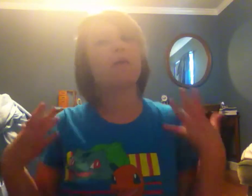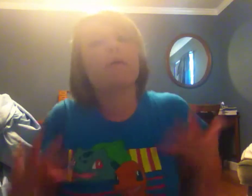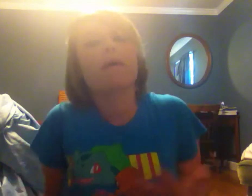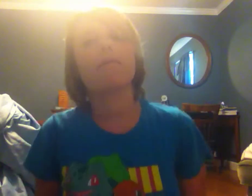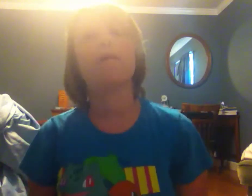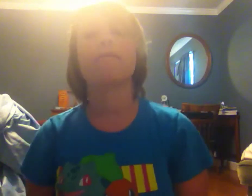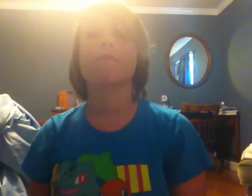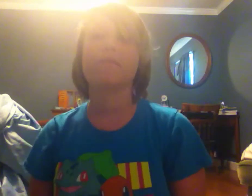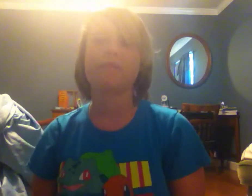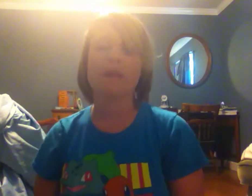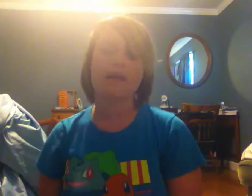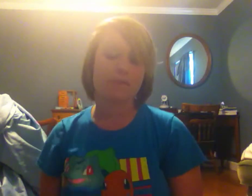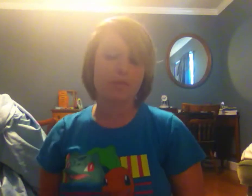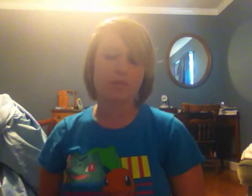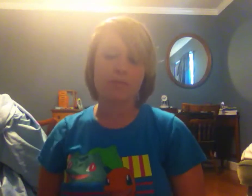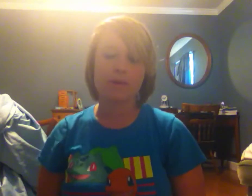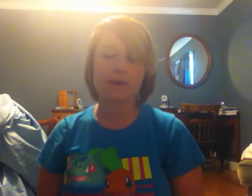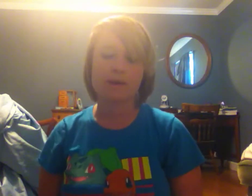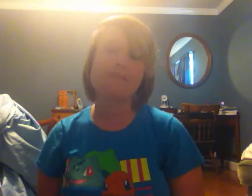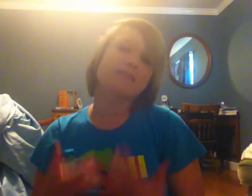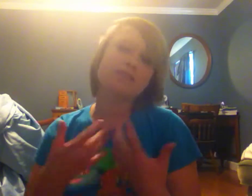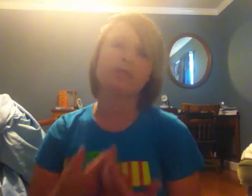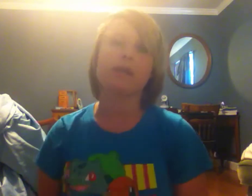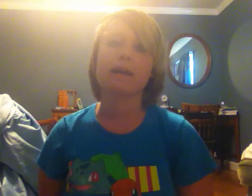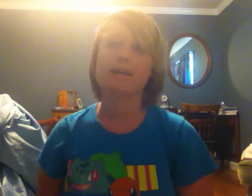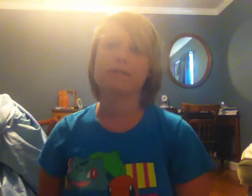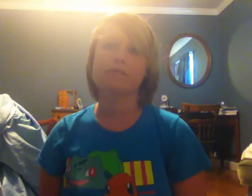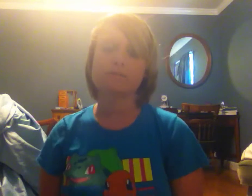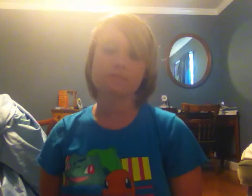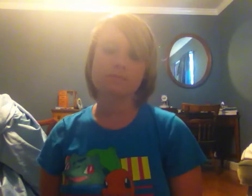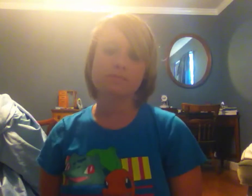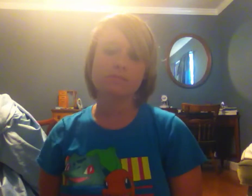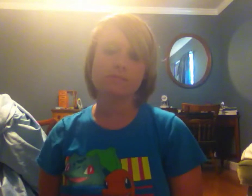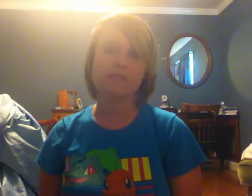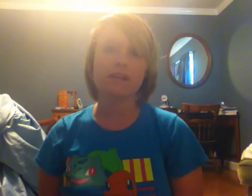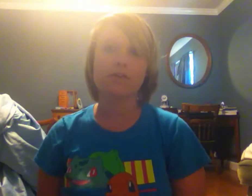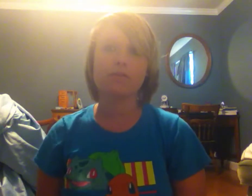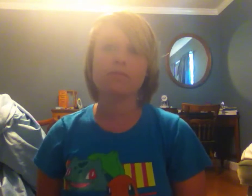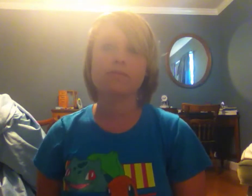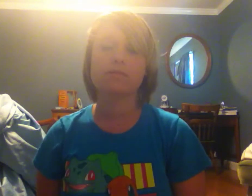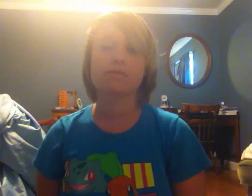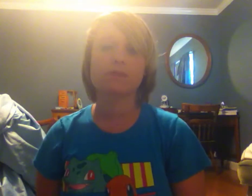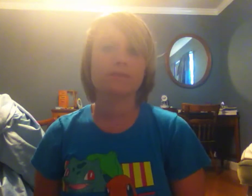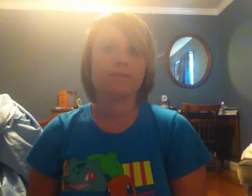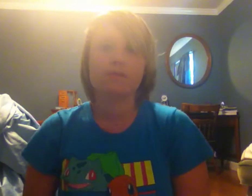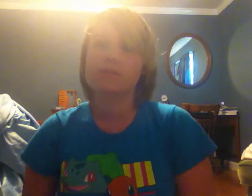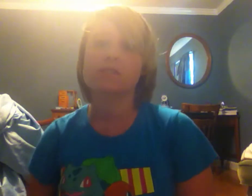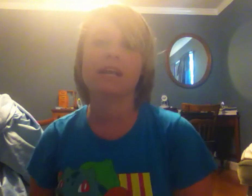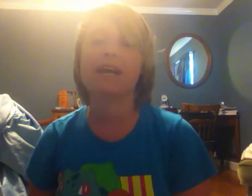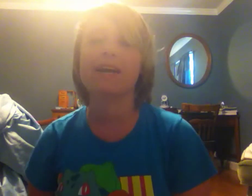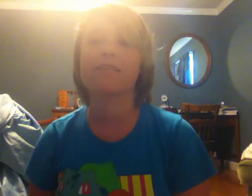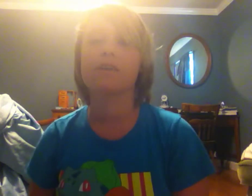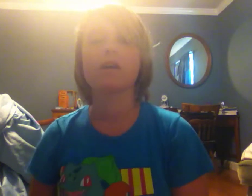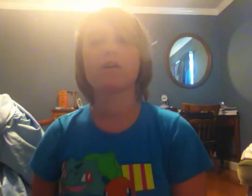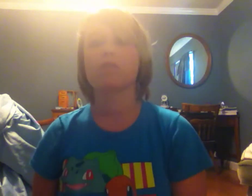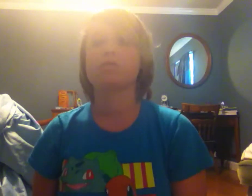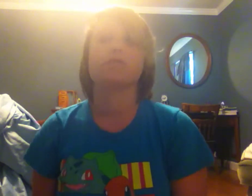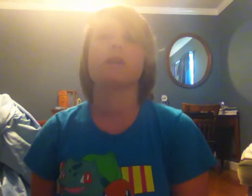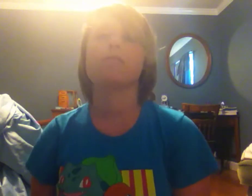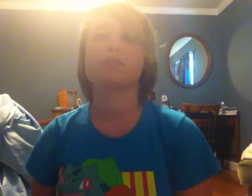don't have a lot of views, but I really try. And I hope the viewers that I have or subscribers that